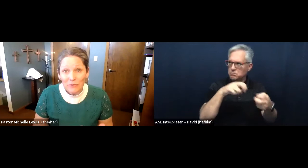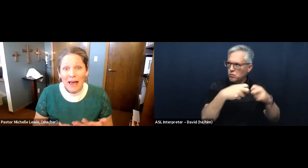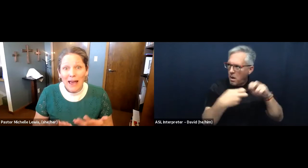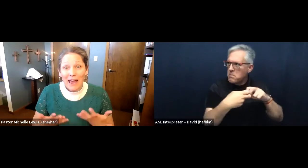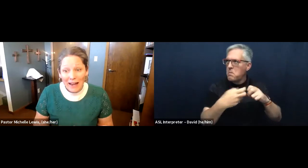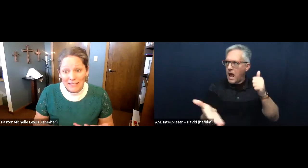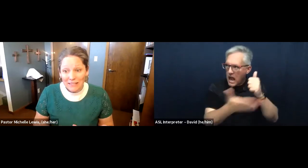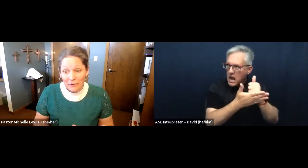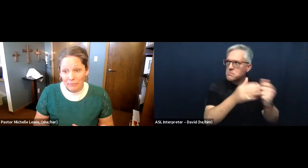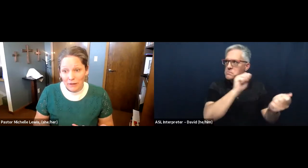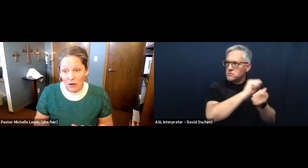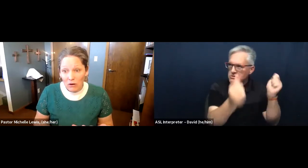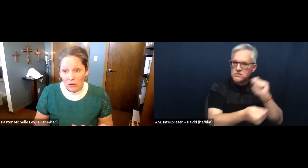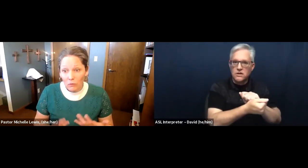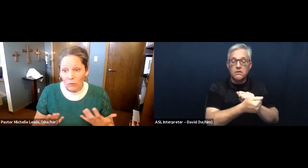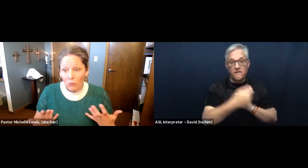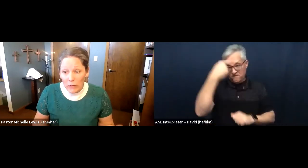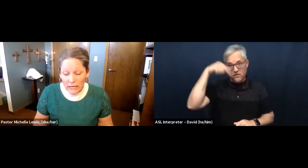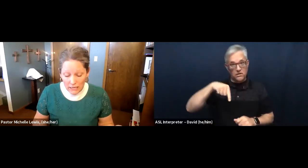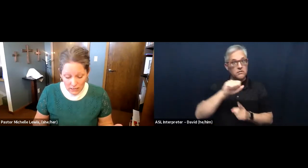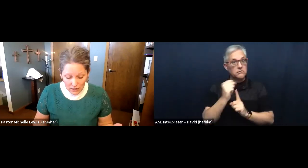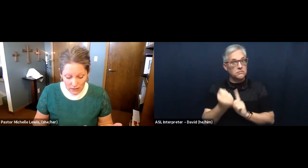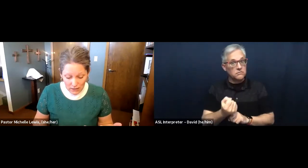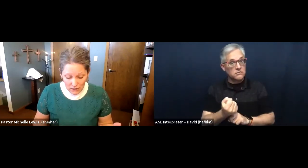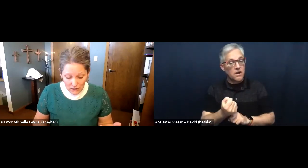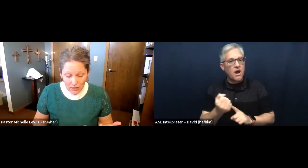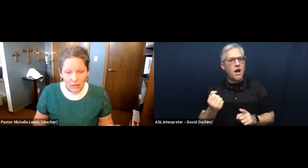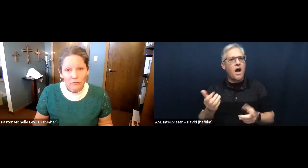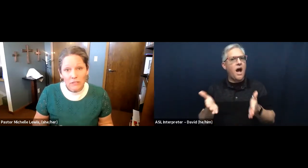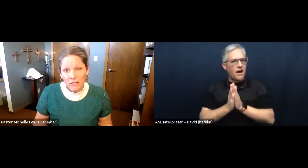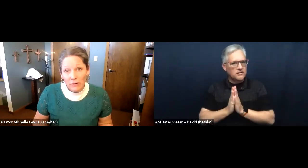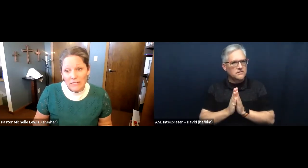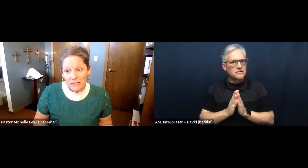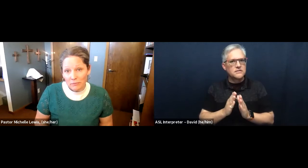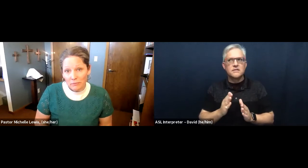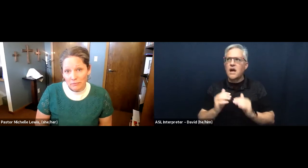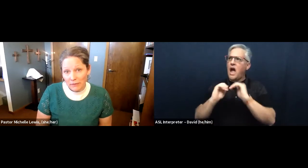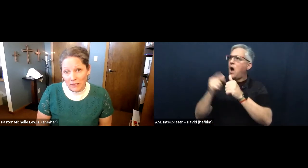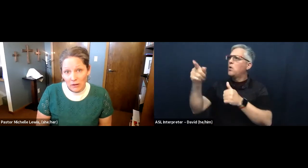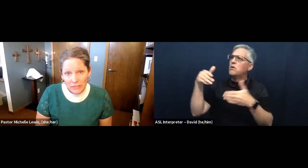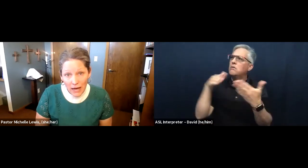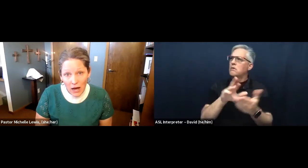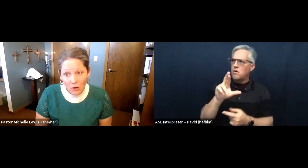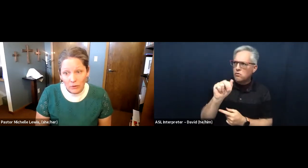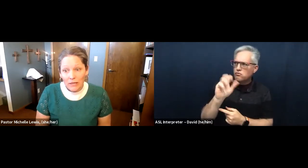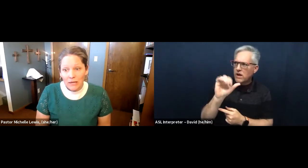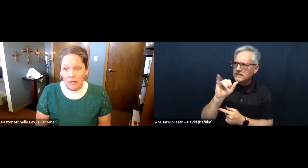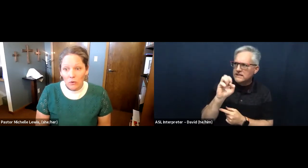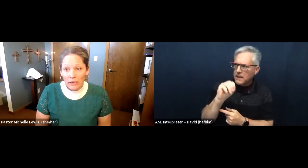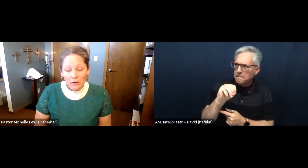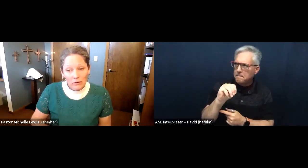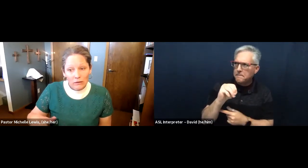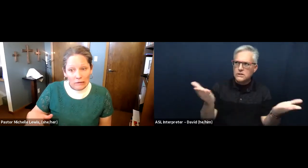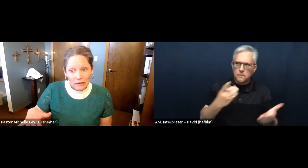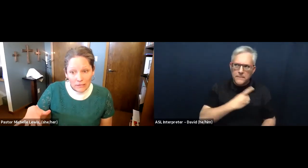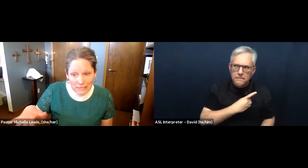case, to ask them, how are we confronting racism in our town or